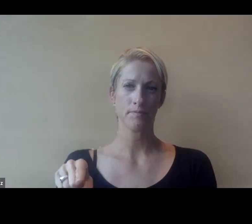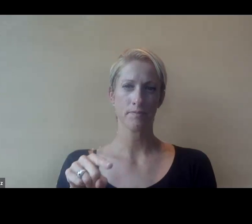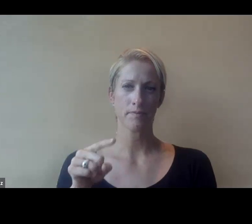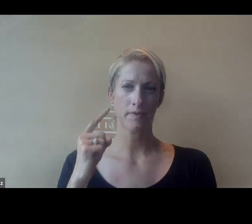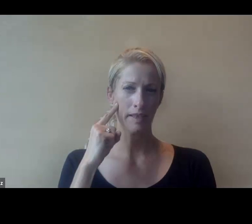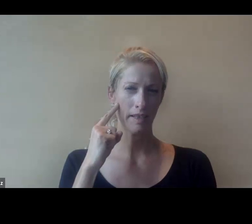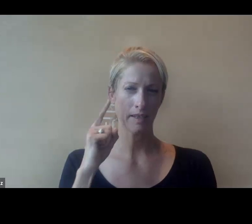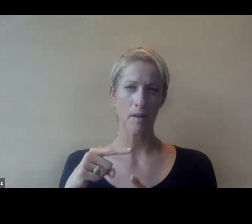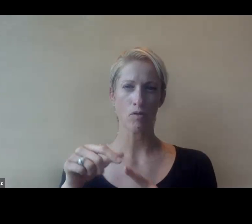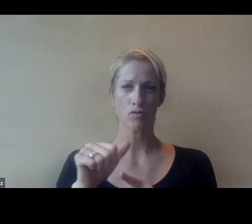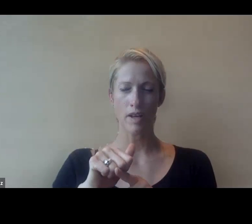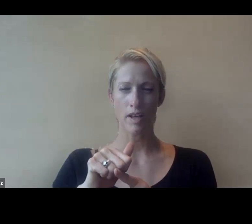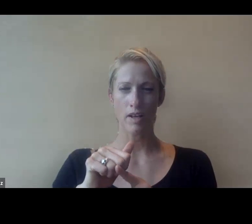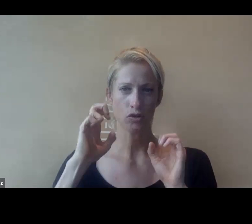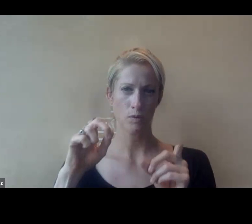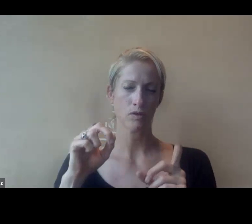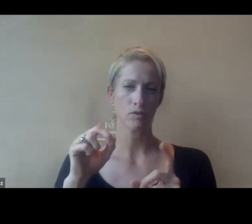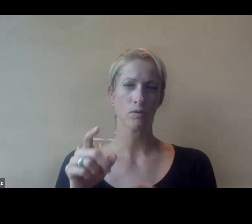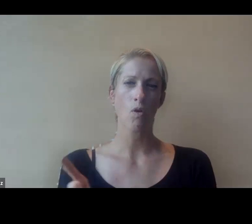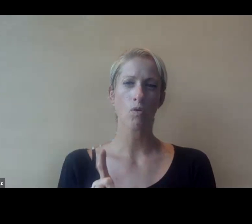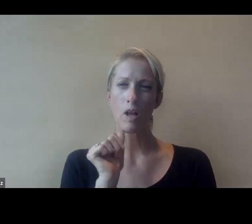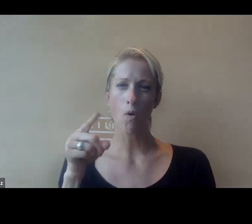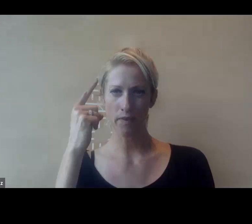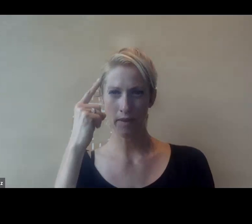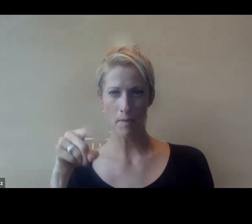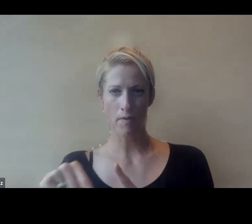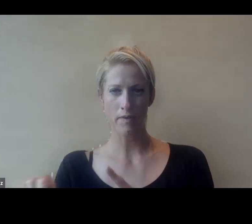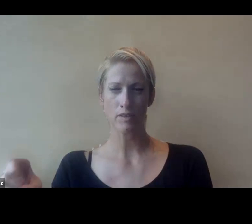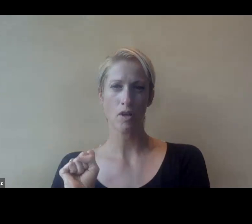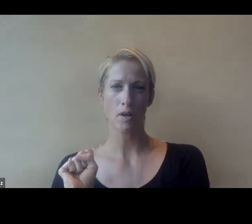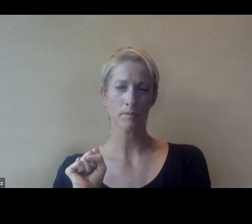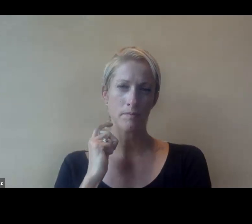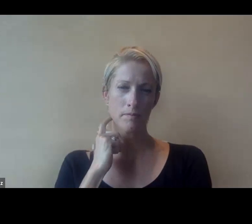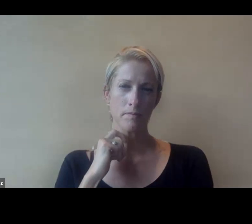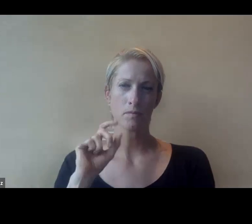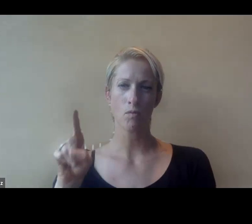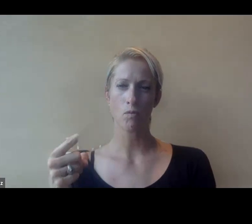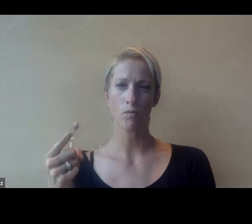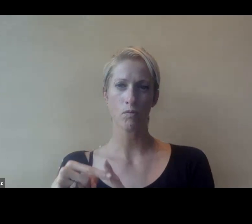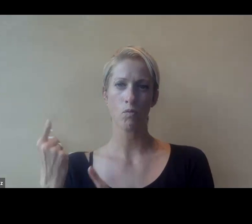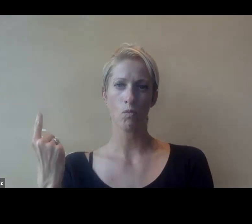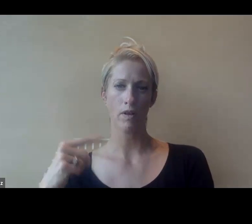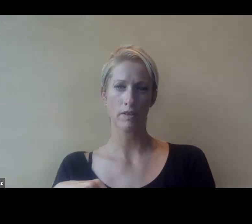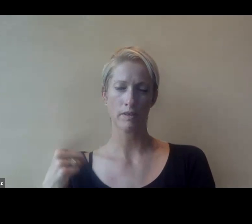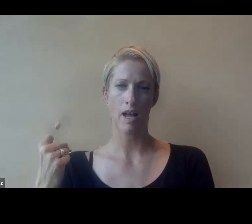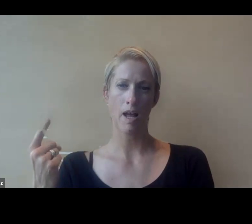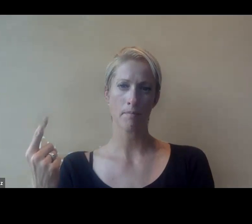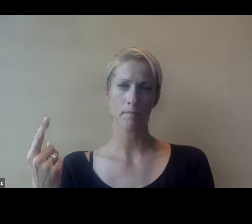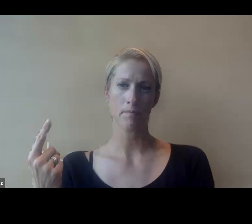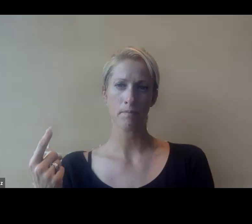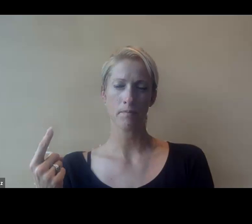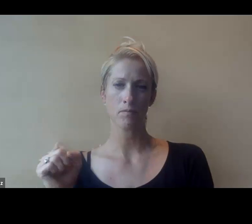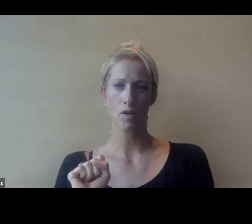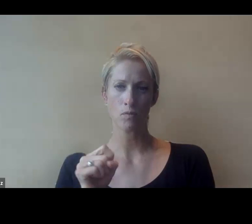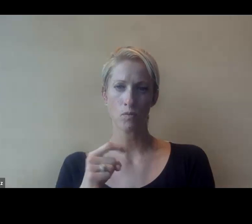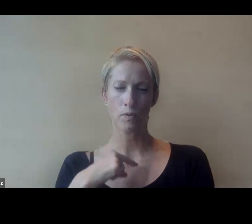about training and education, we don't only think about these jobs as just one-time occasion, one-time jobs. We